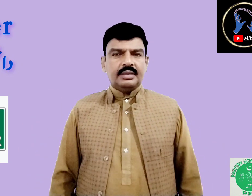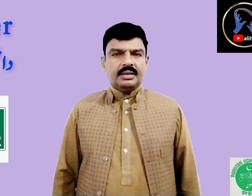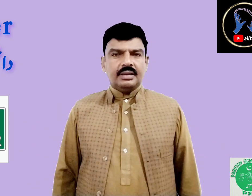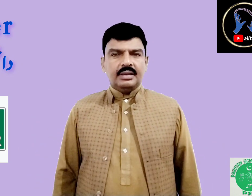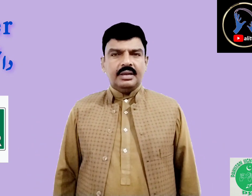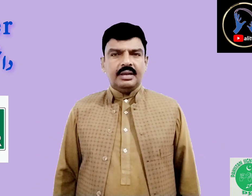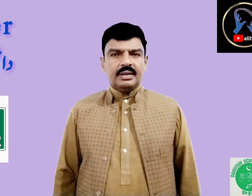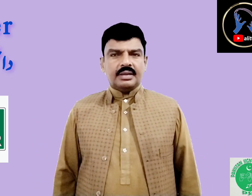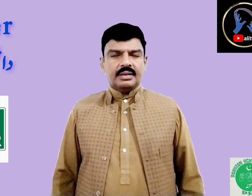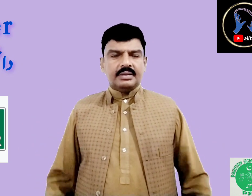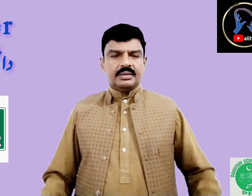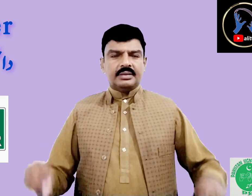inter